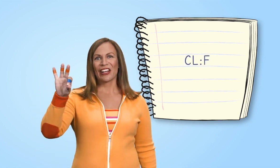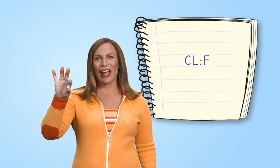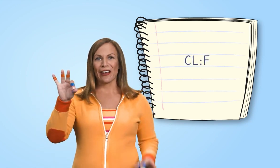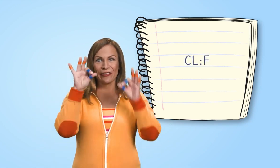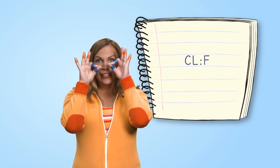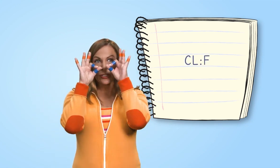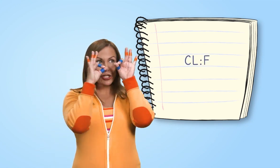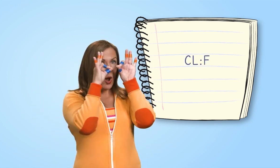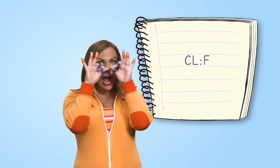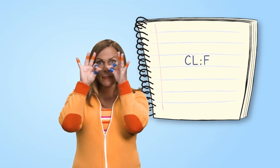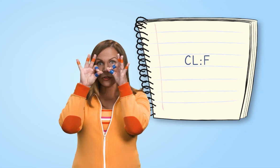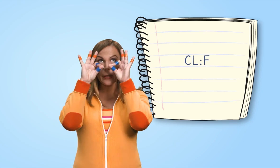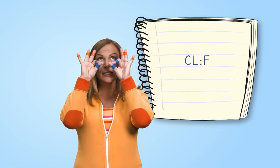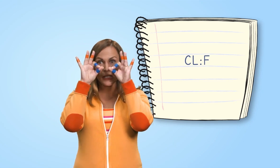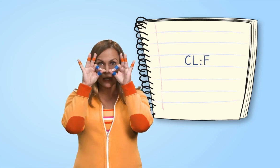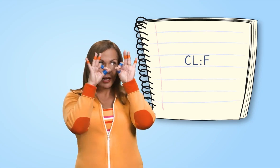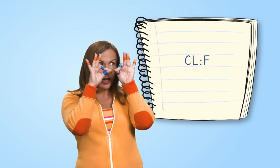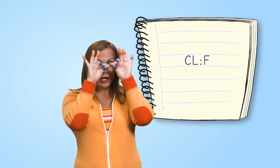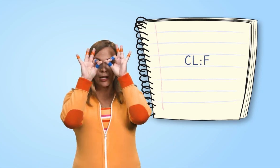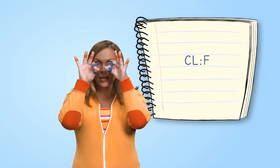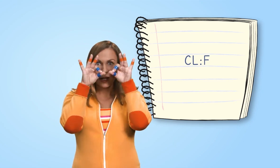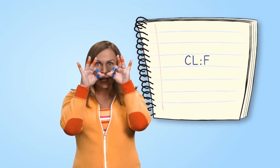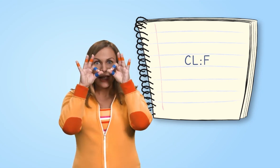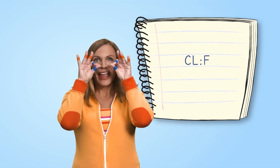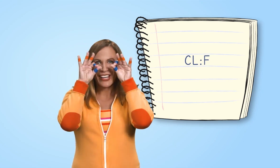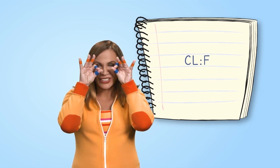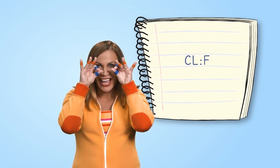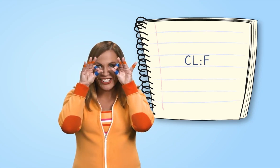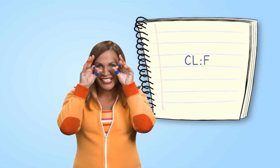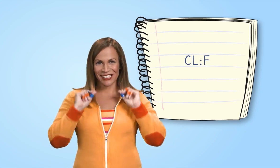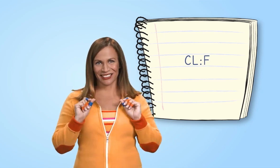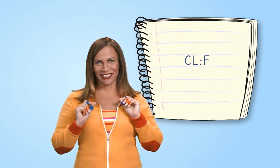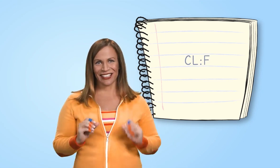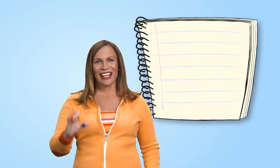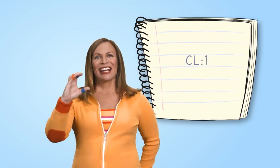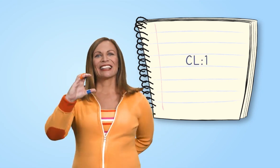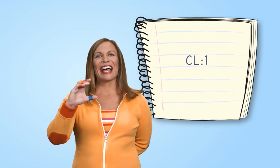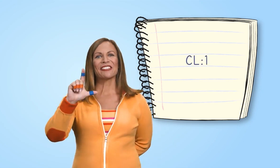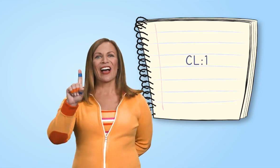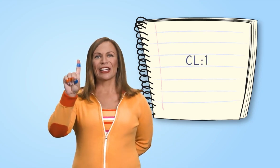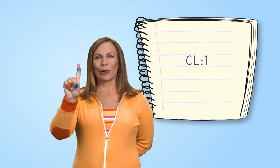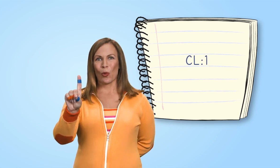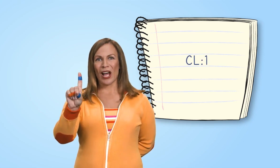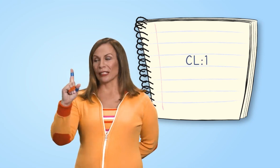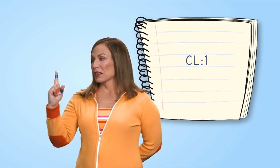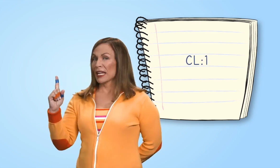Classifier F can show eye movement and your lashes. Classifier 1, it can be